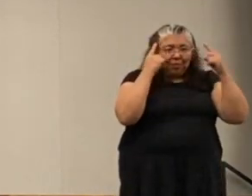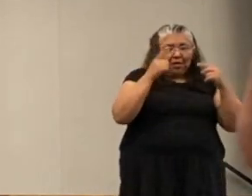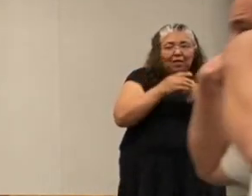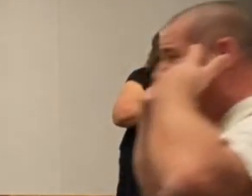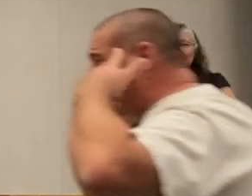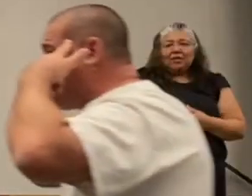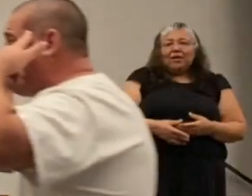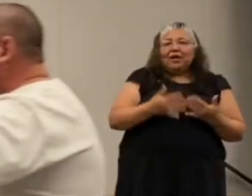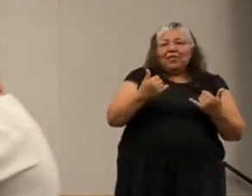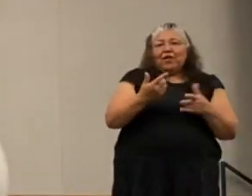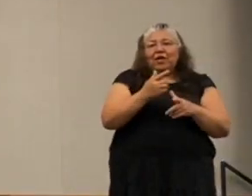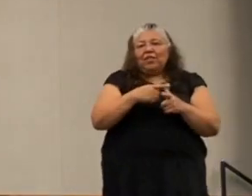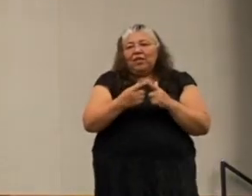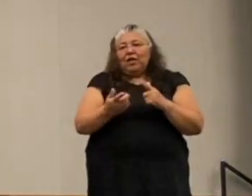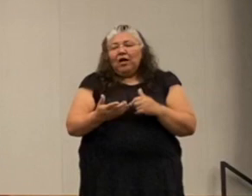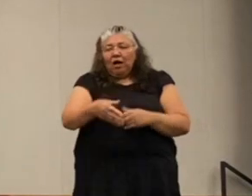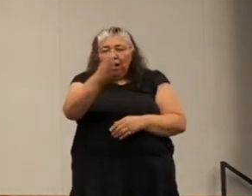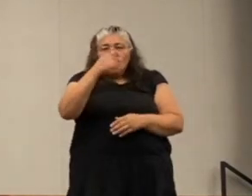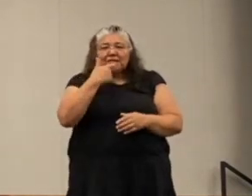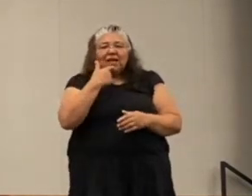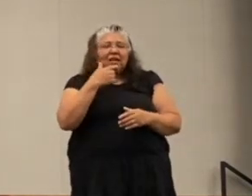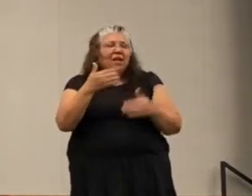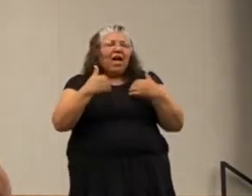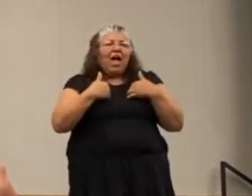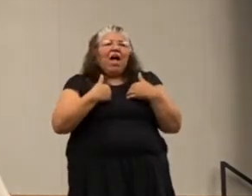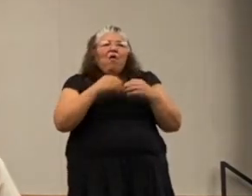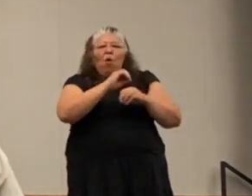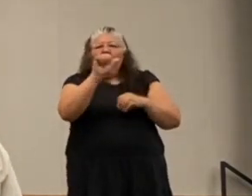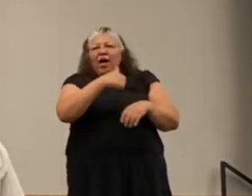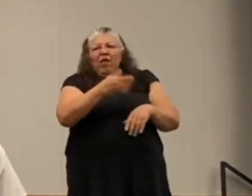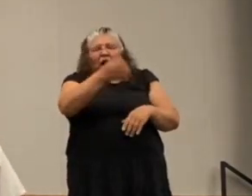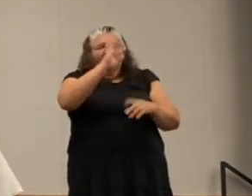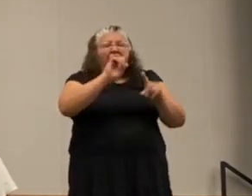about. And God says you shall have no other gods but me.